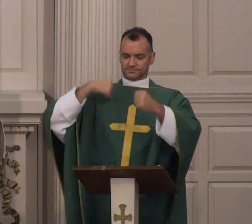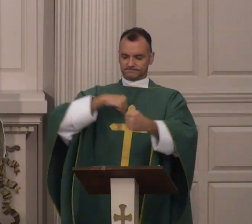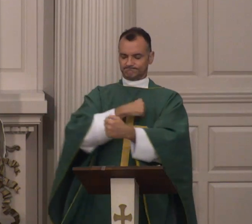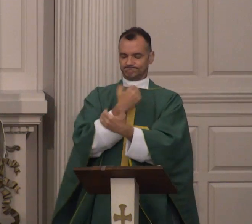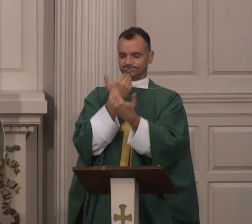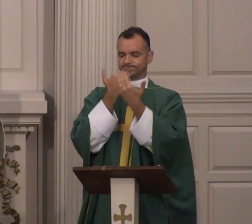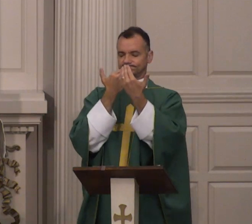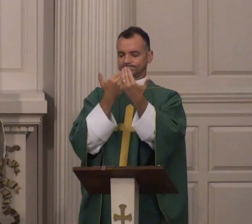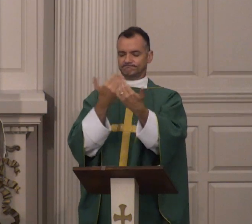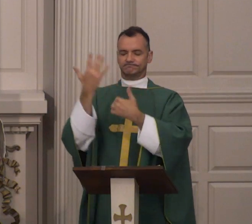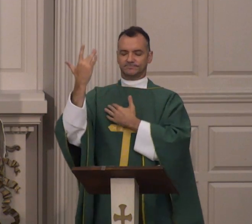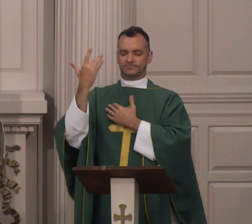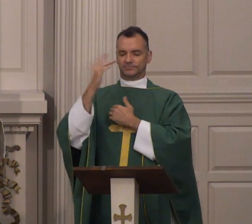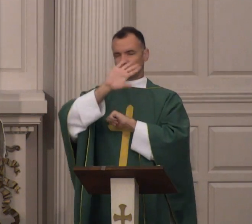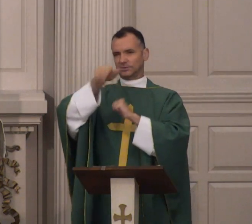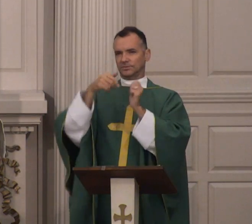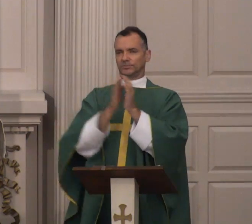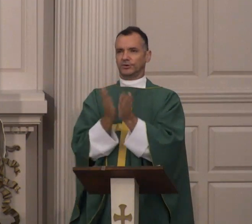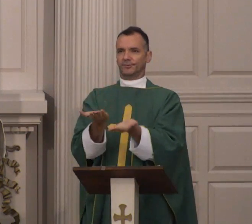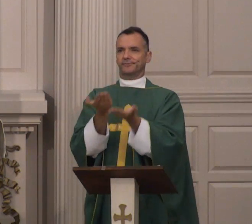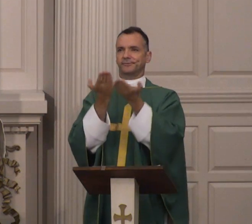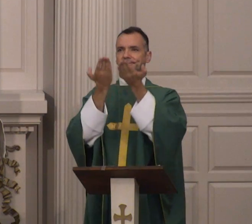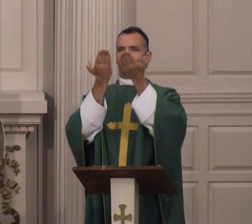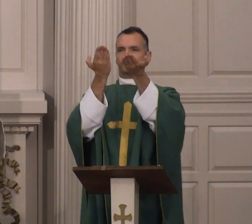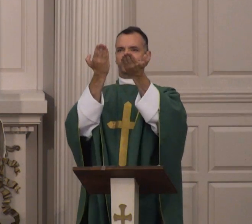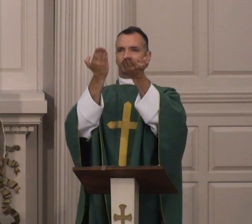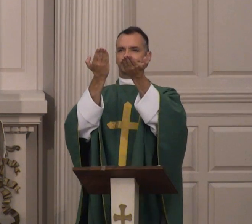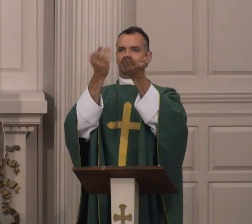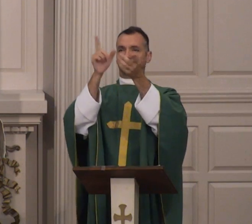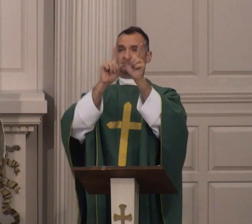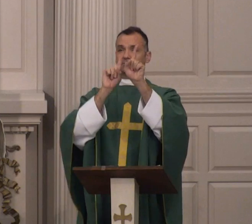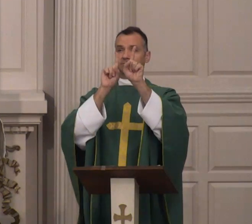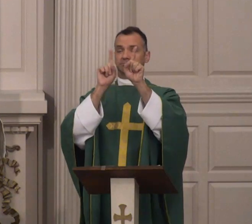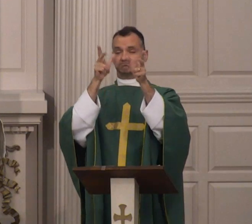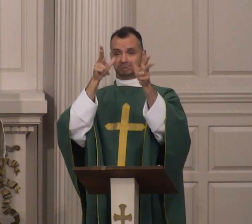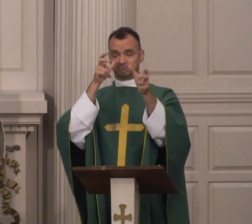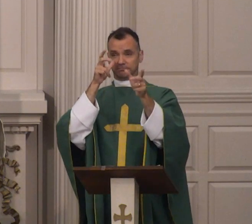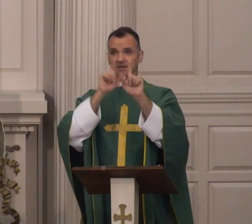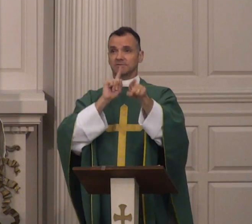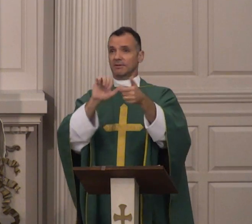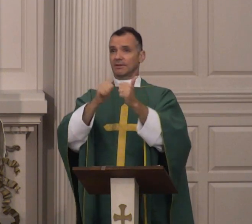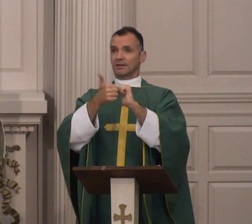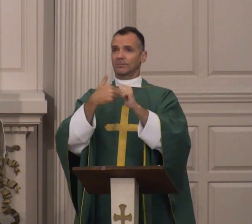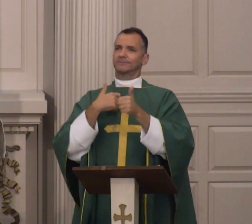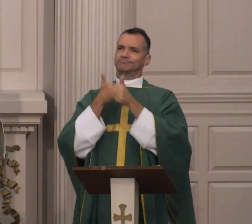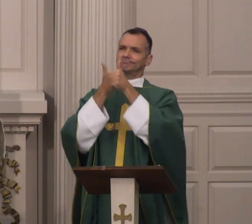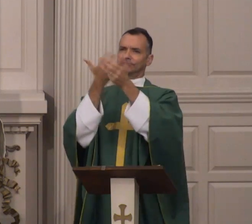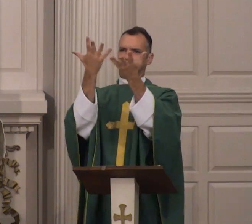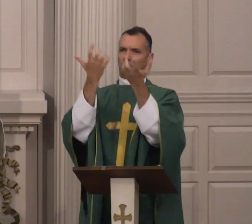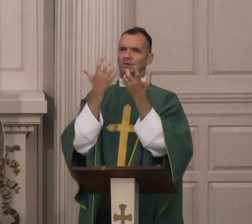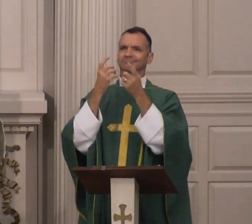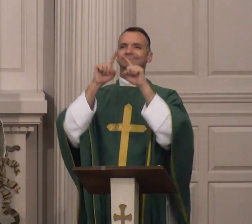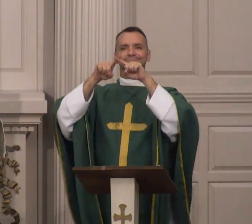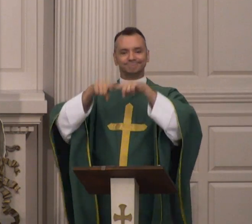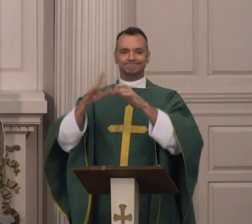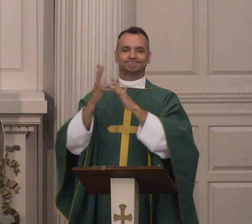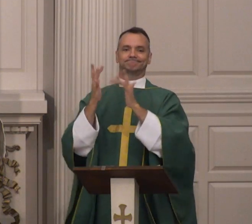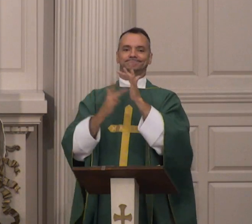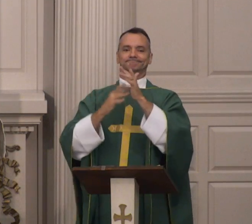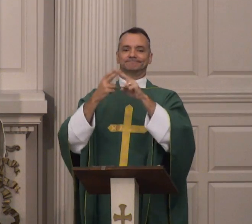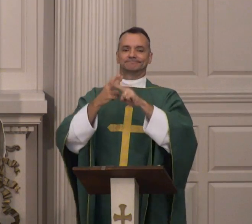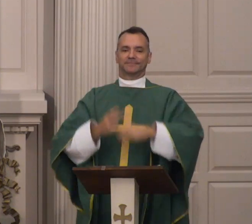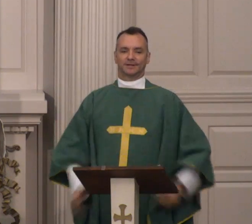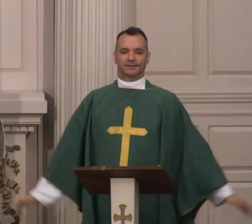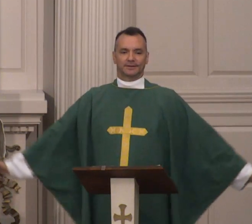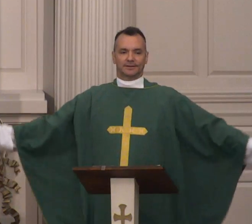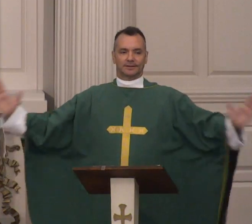Father, we thank you for hearing our prayers and answering them by your will. Through Christ